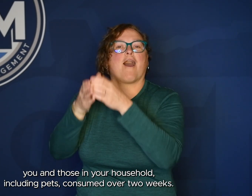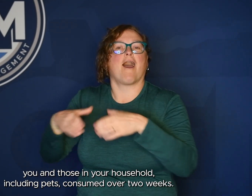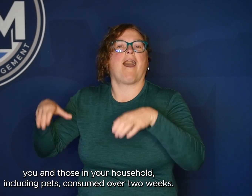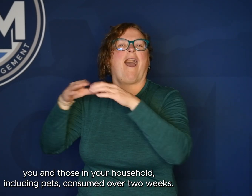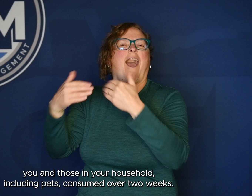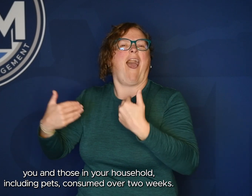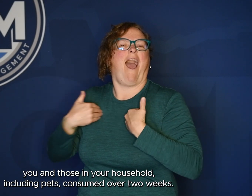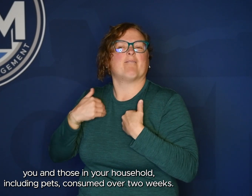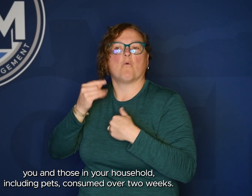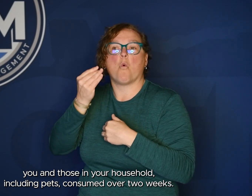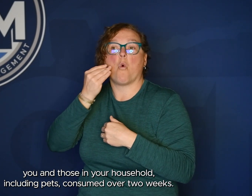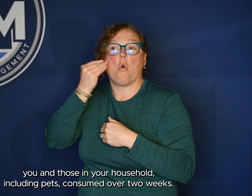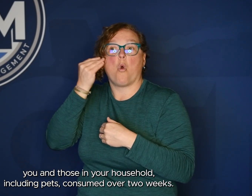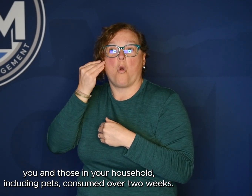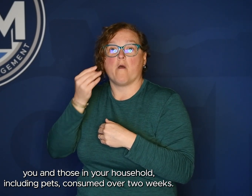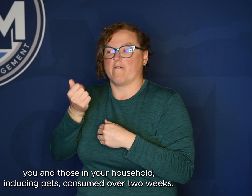pets, consumed over 2 weeks.